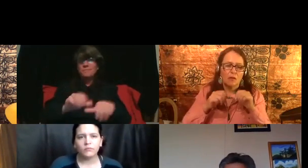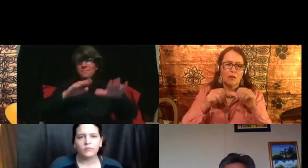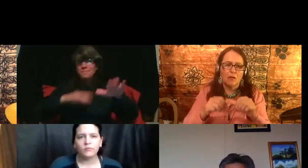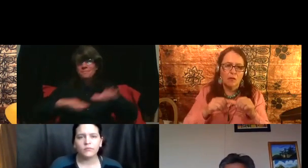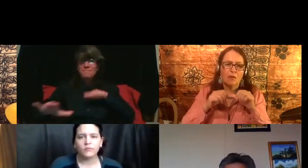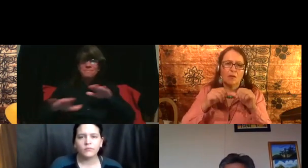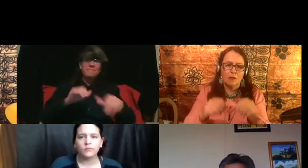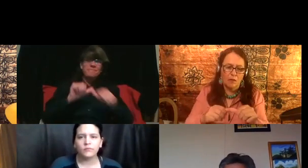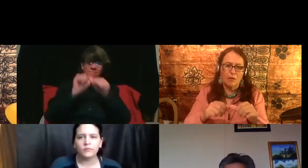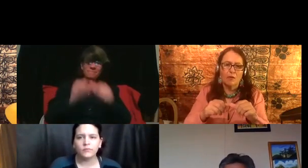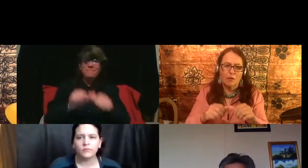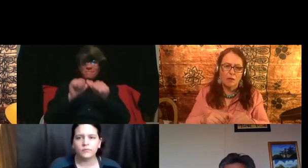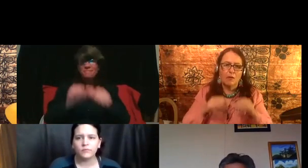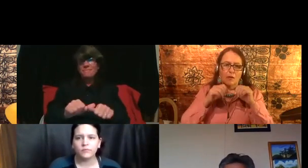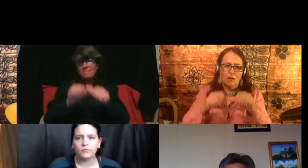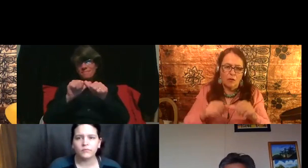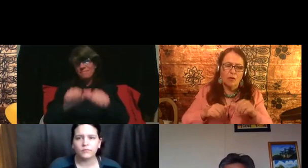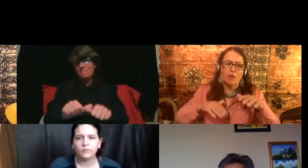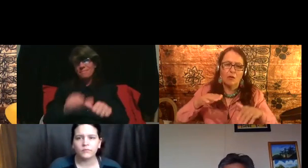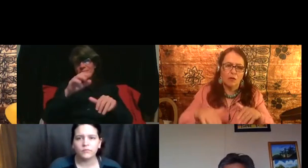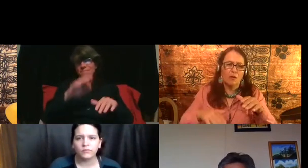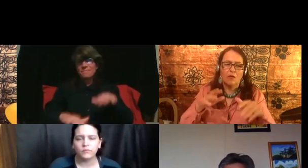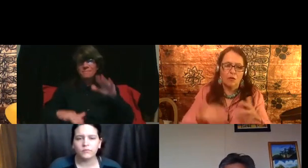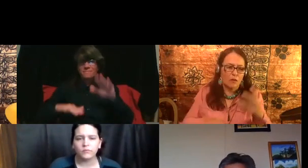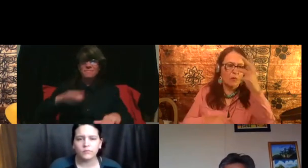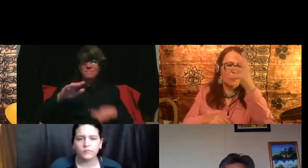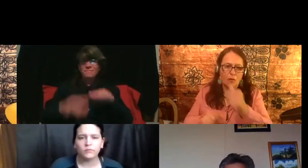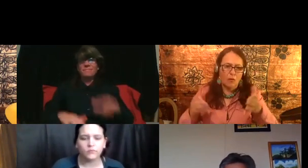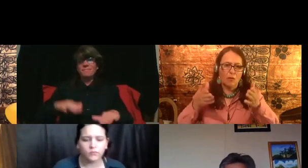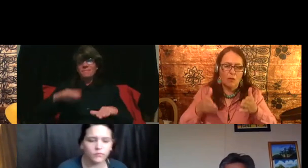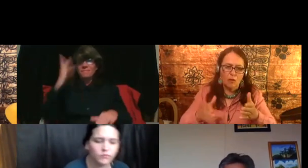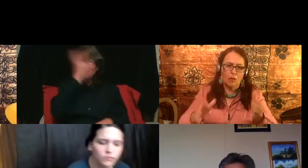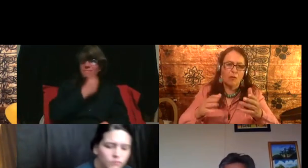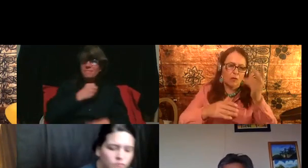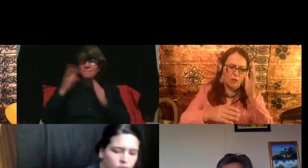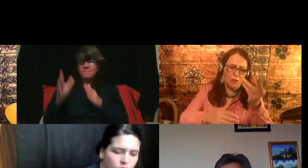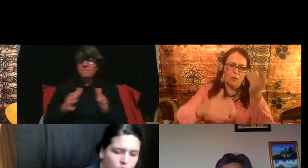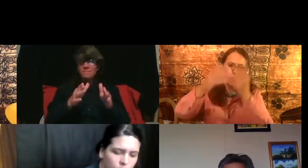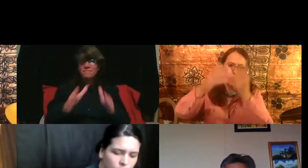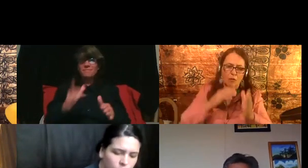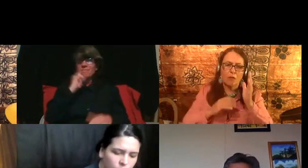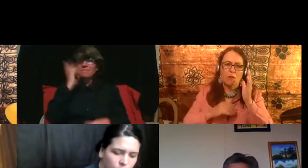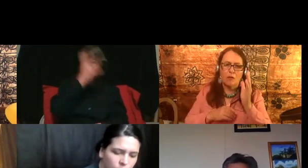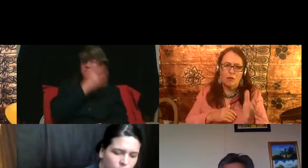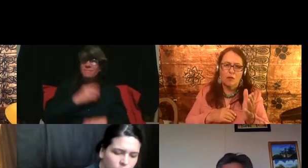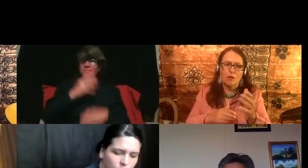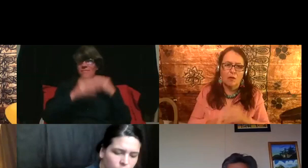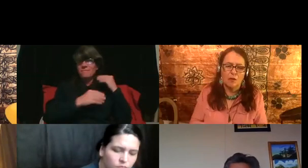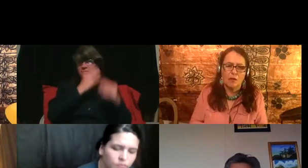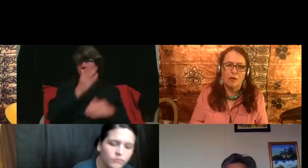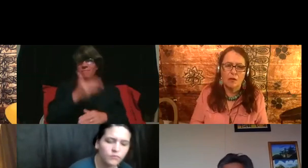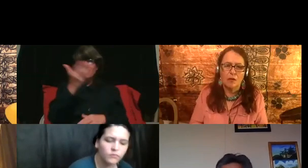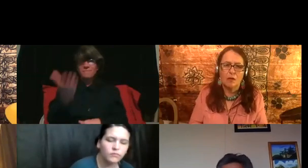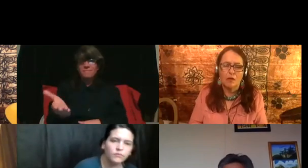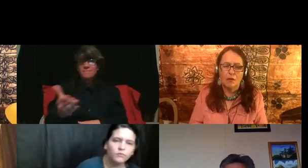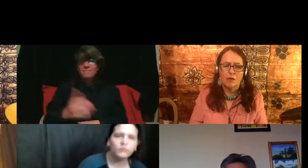nashanga She nasha hojo oko oko nashanga Ga athata